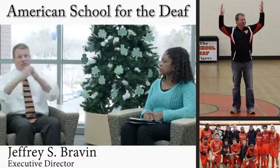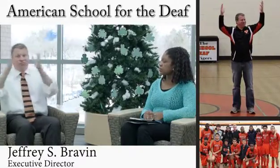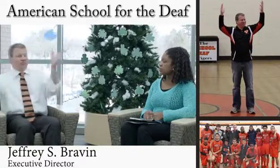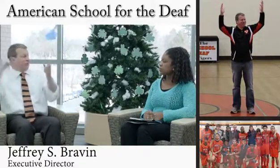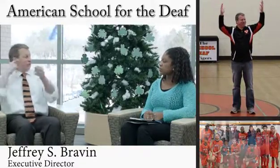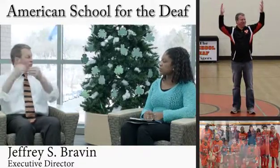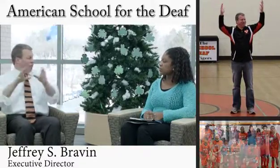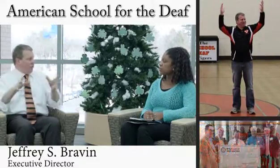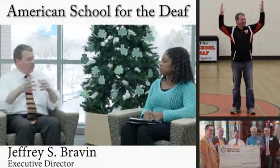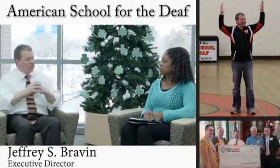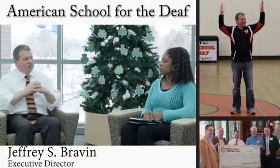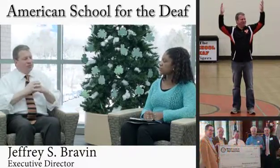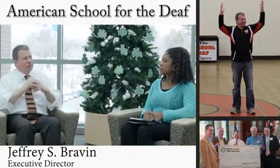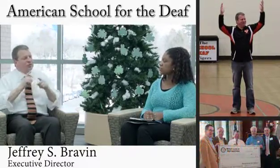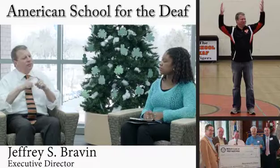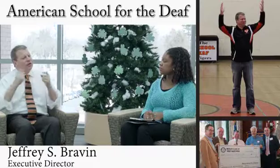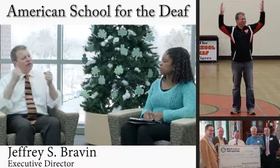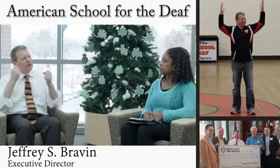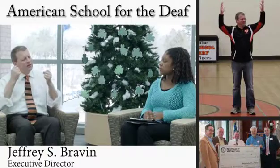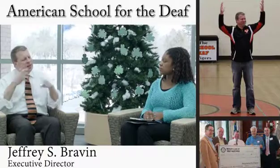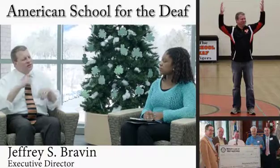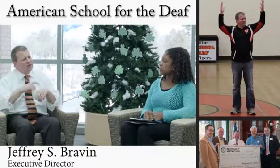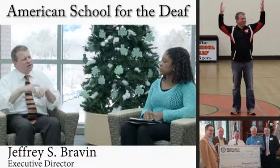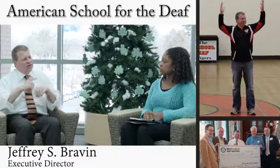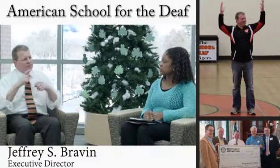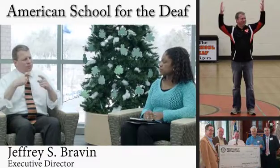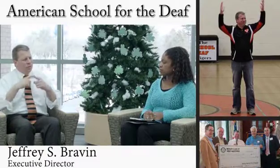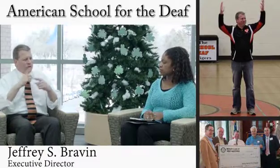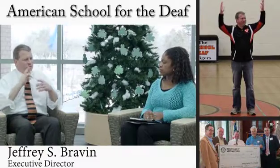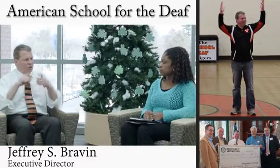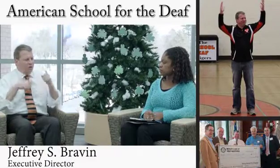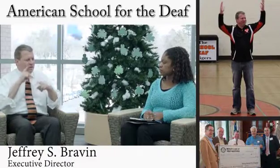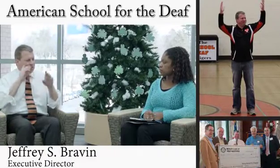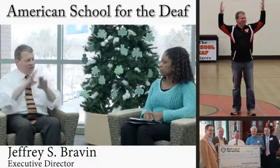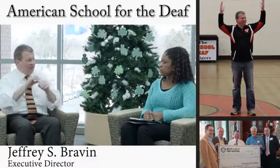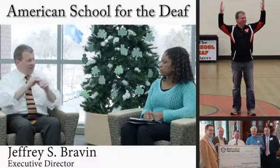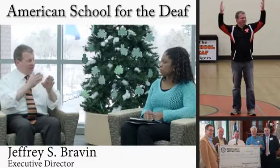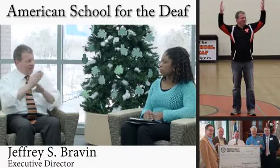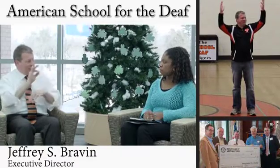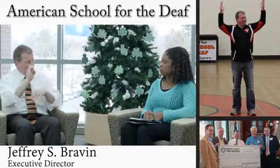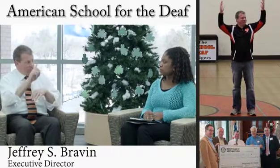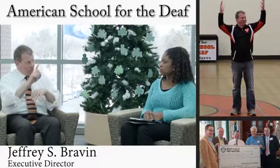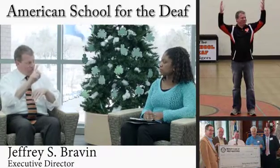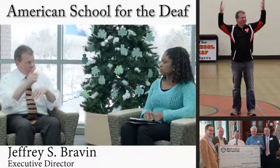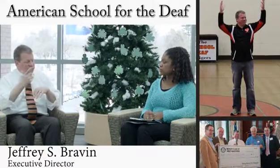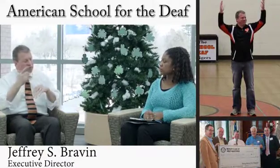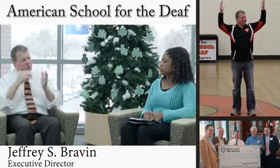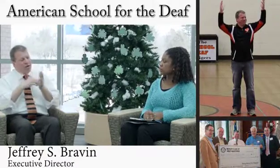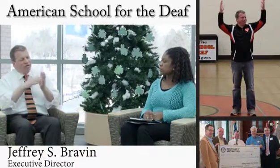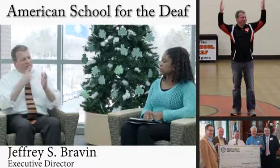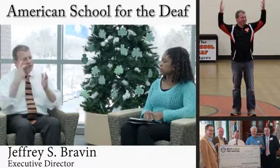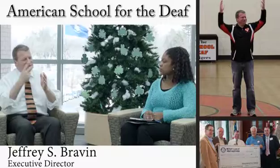People range from having a mild hearing loss to profound hearing loss, but many times when you talk about deafness in the field of